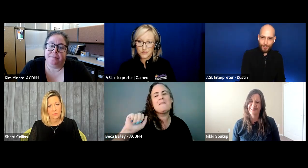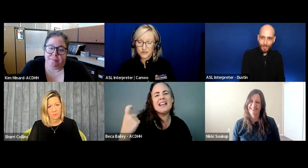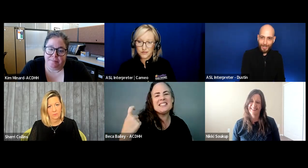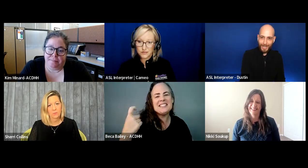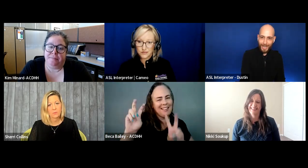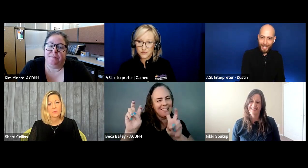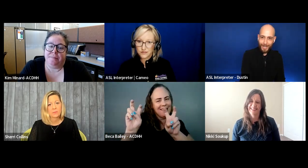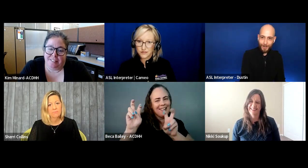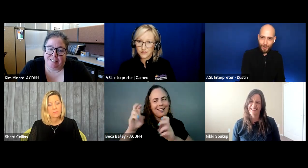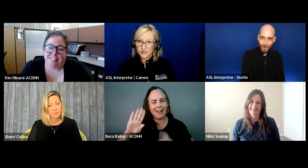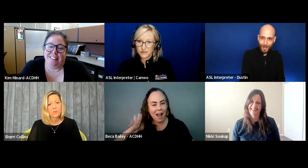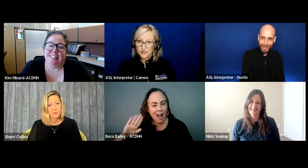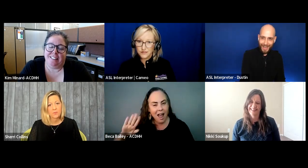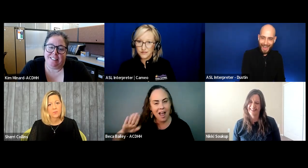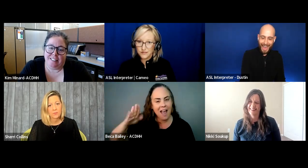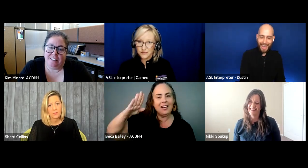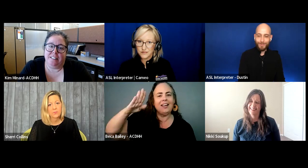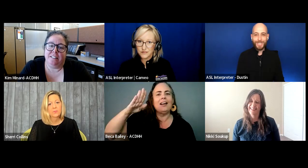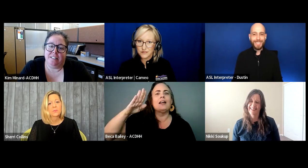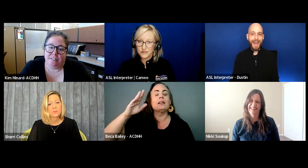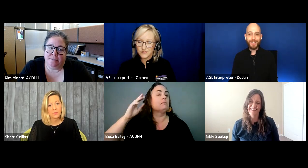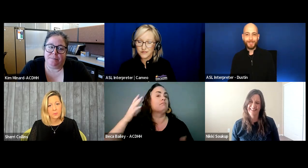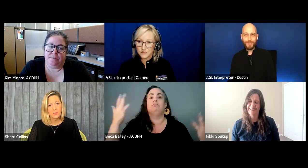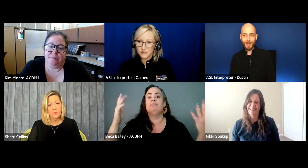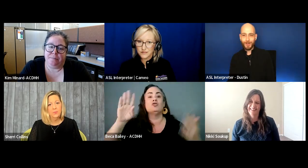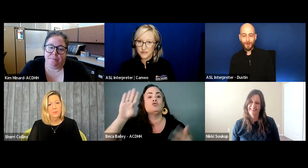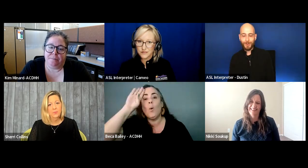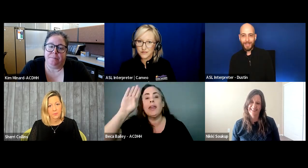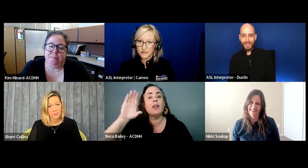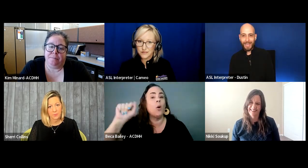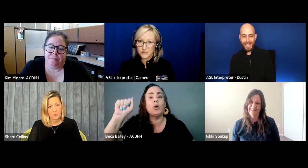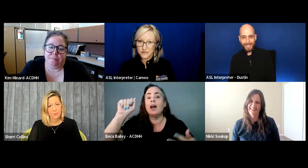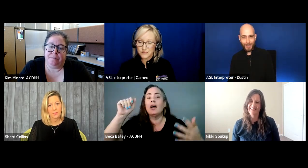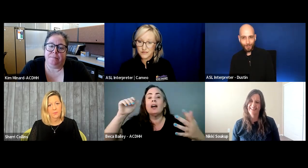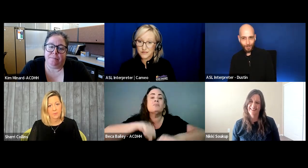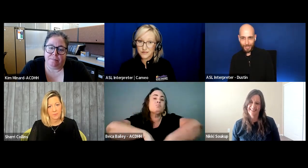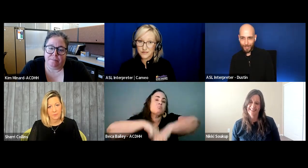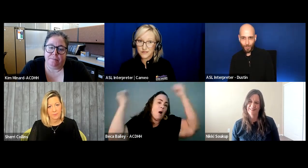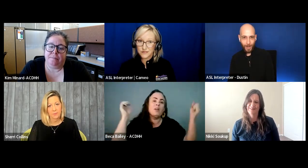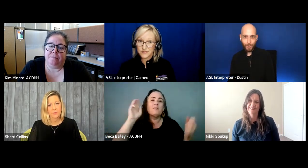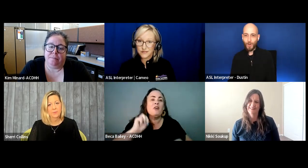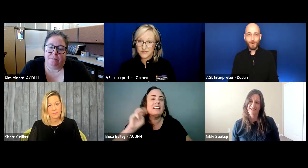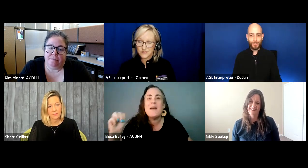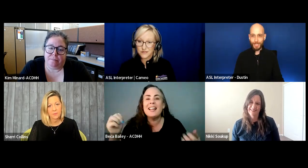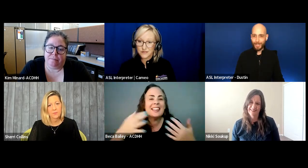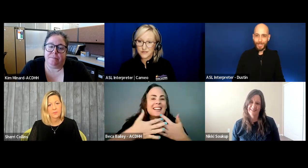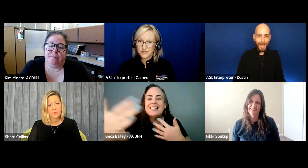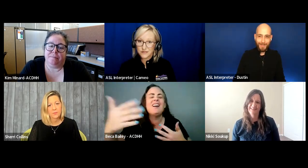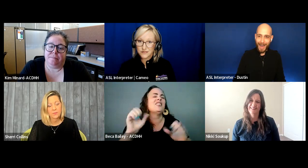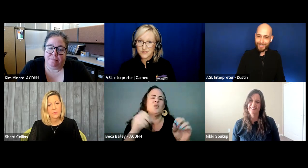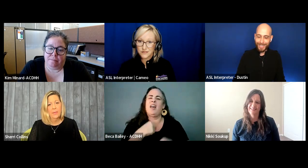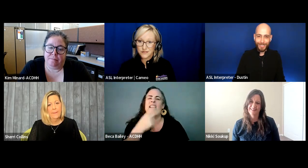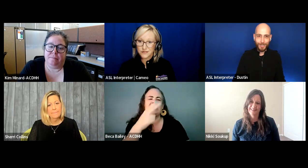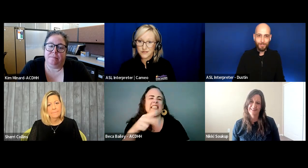Troy Kotzer in Coda, and really Niall DeMarco, his influence as well. Coda was really